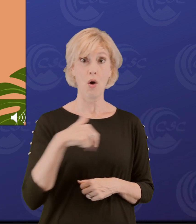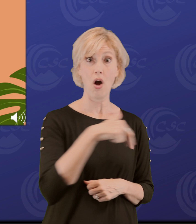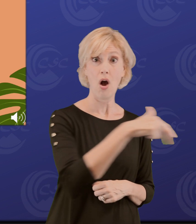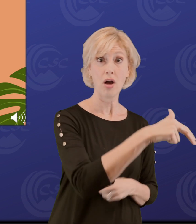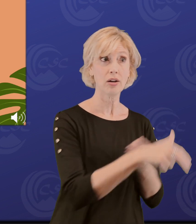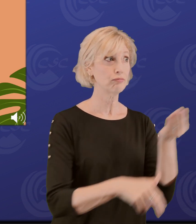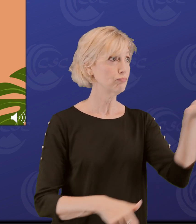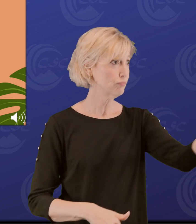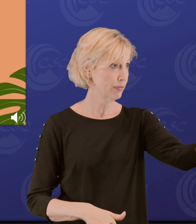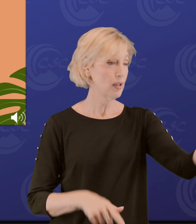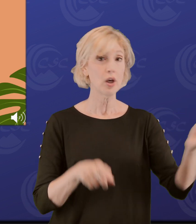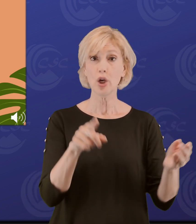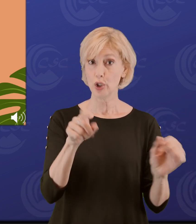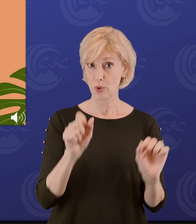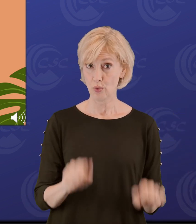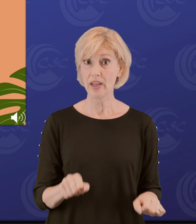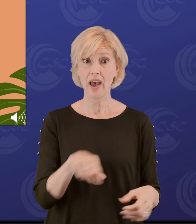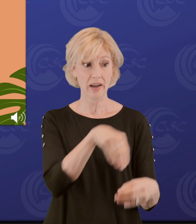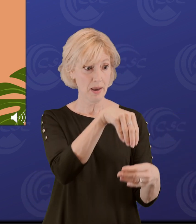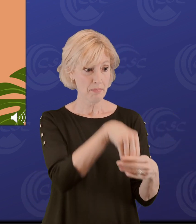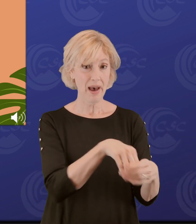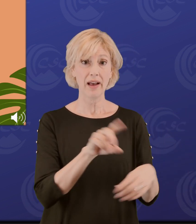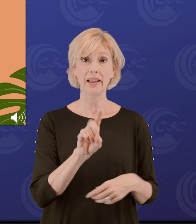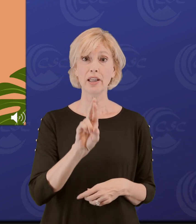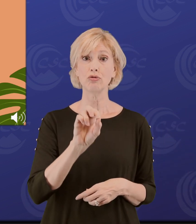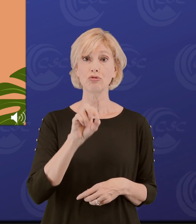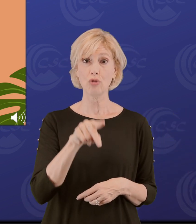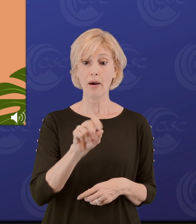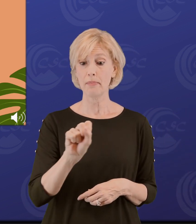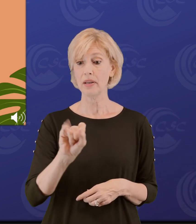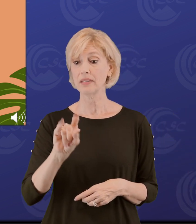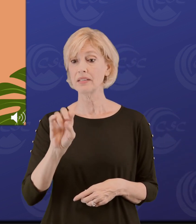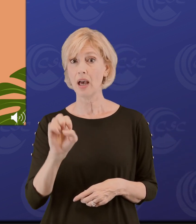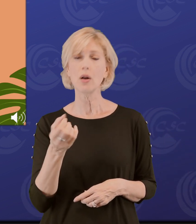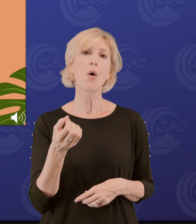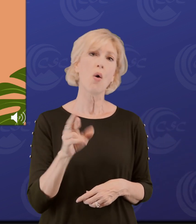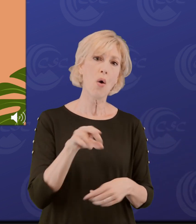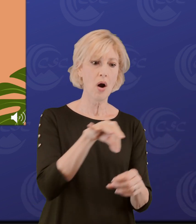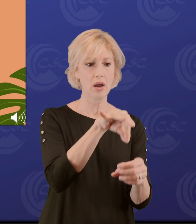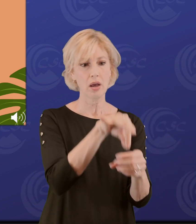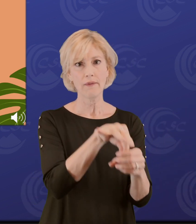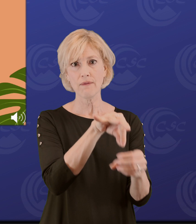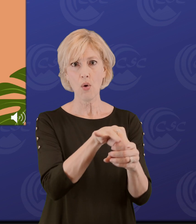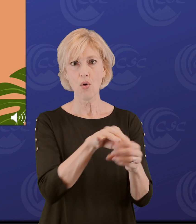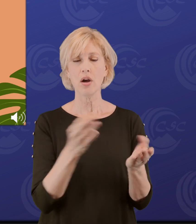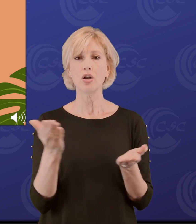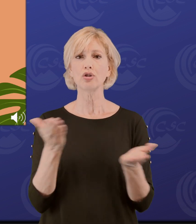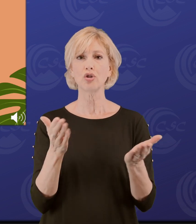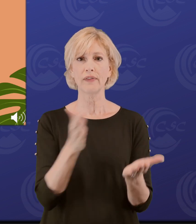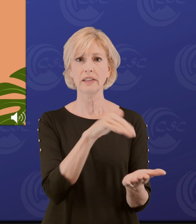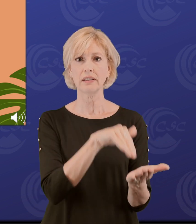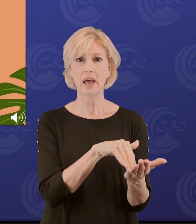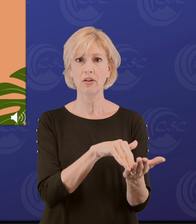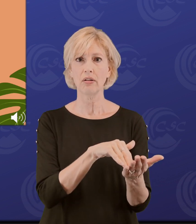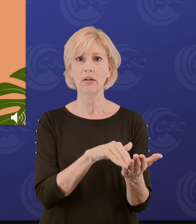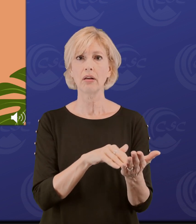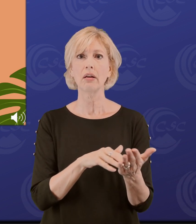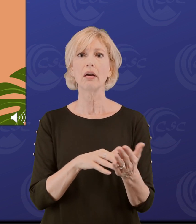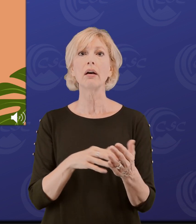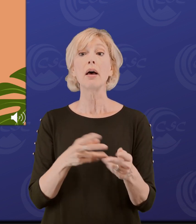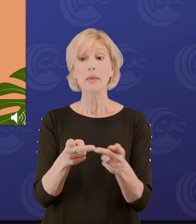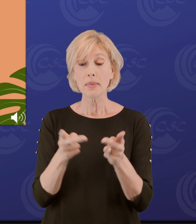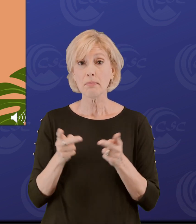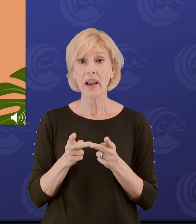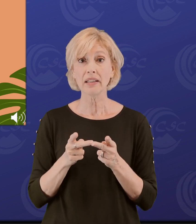If you prefer to return your ballot in person, you can do so at a ballot drop site or voter service center. The locations and hours